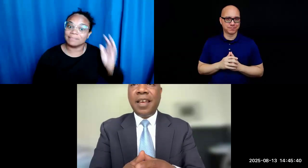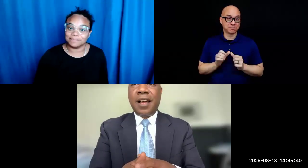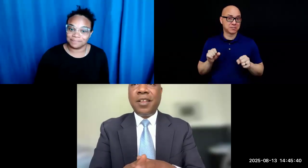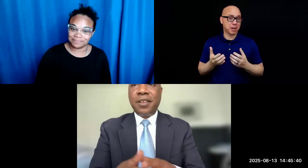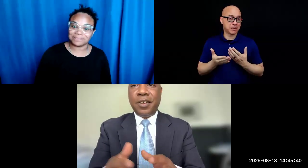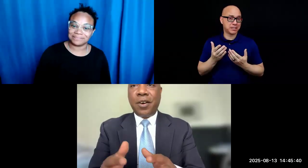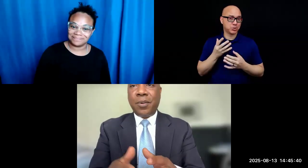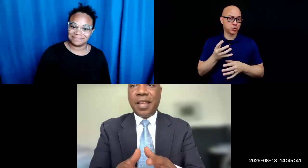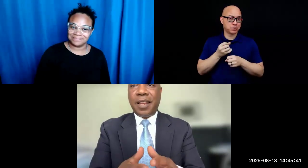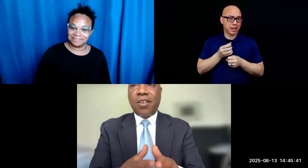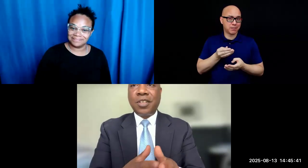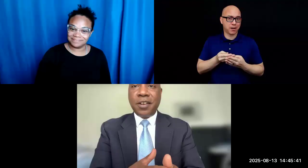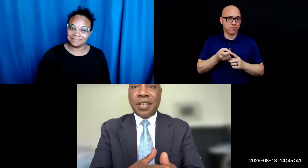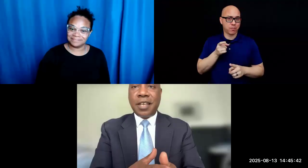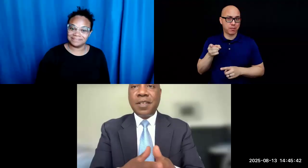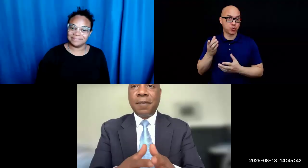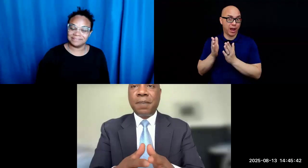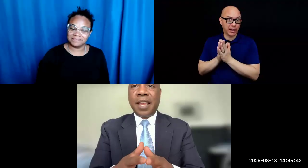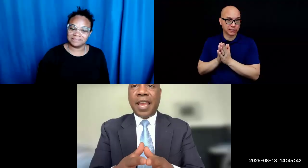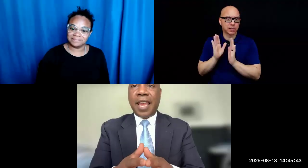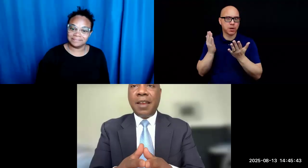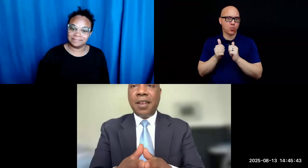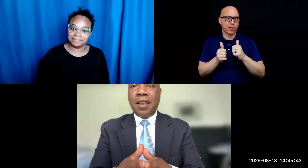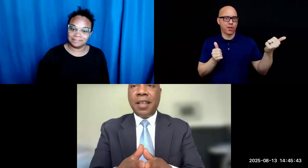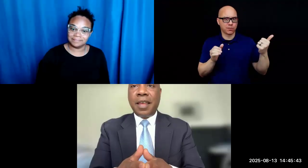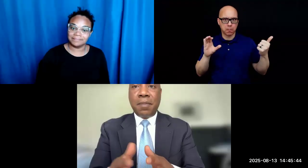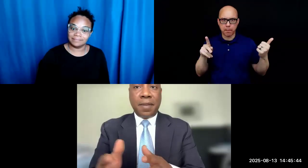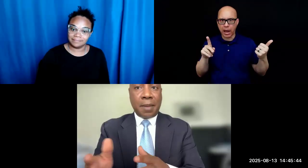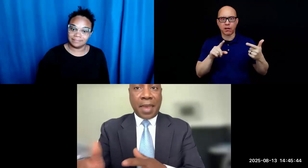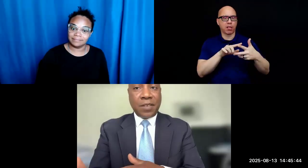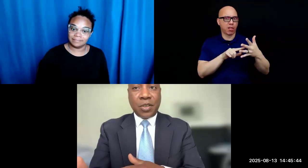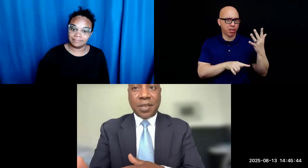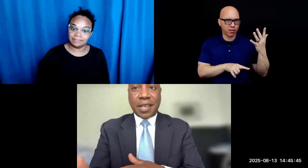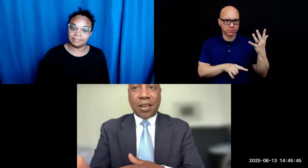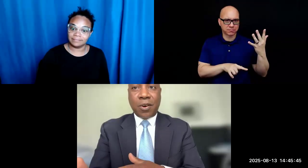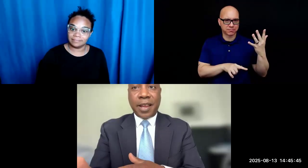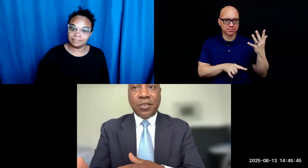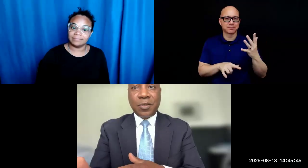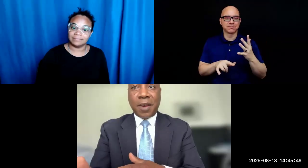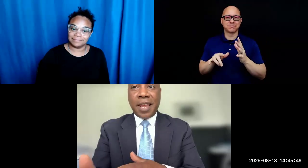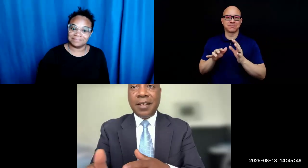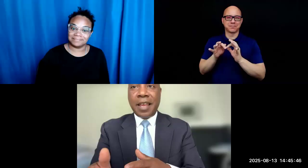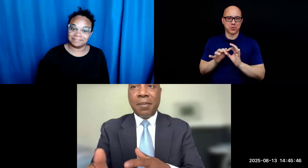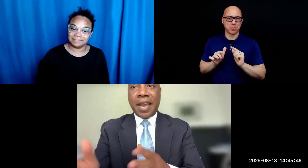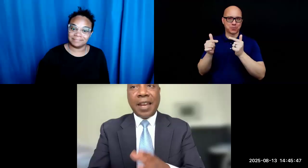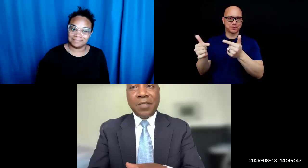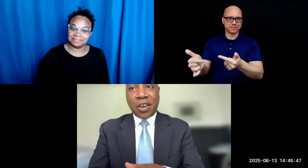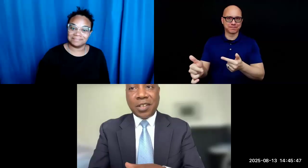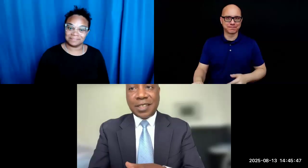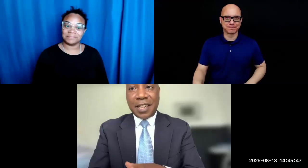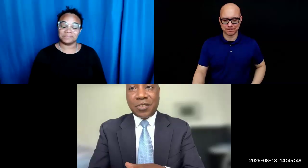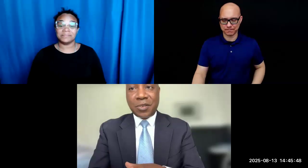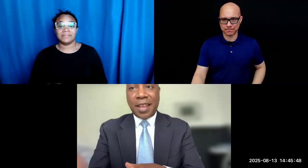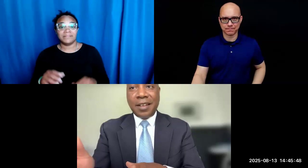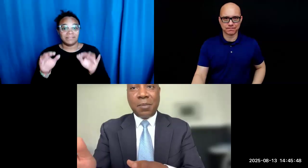obtain than alternatives. And they may give it to us at a lower interest rate. They may not even